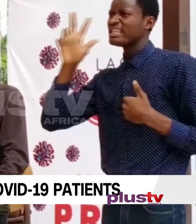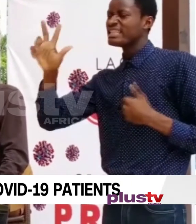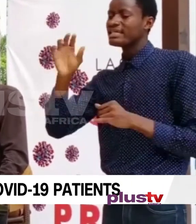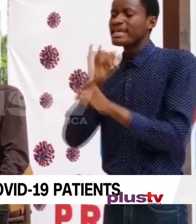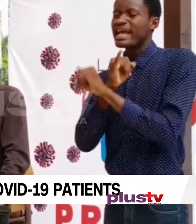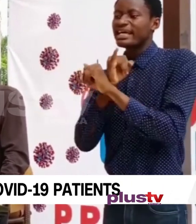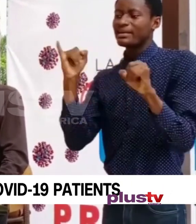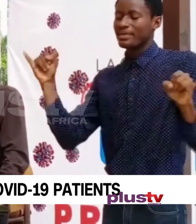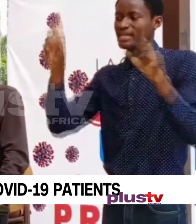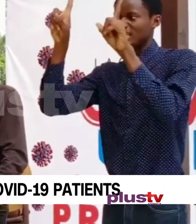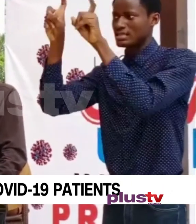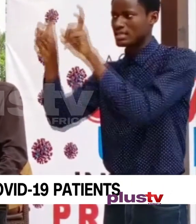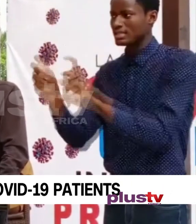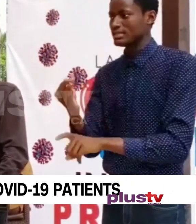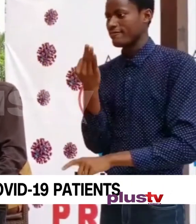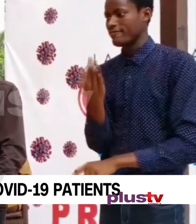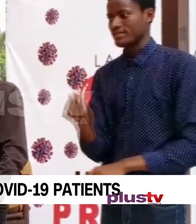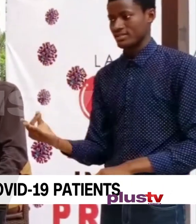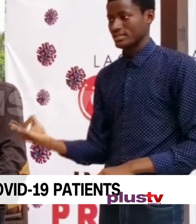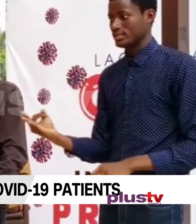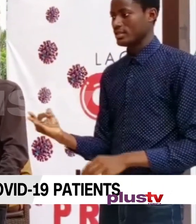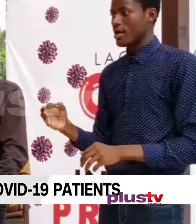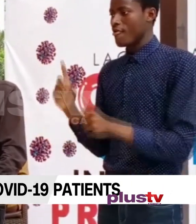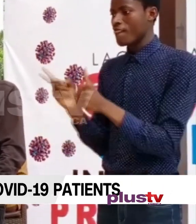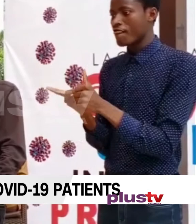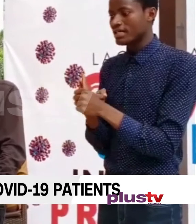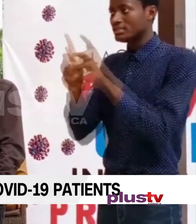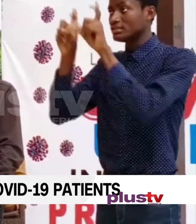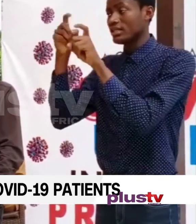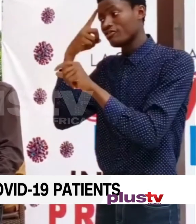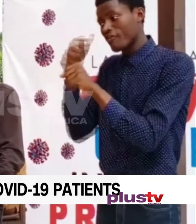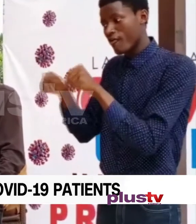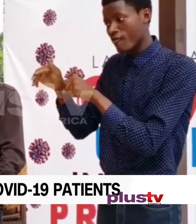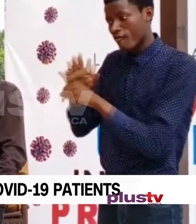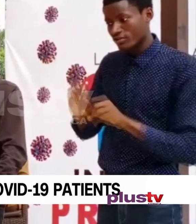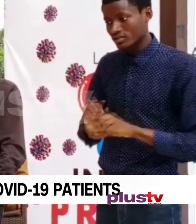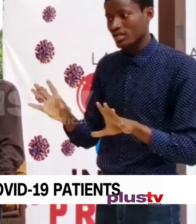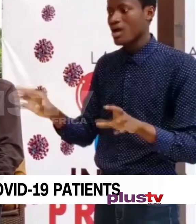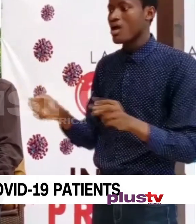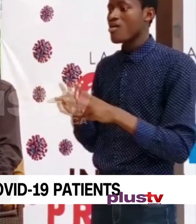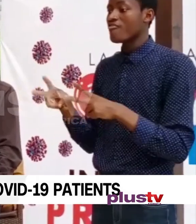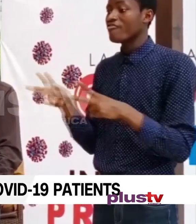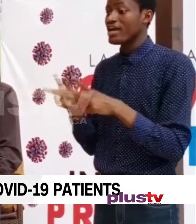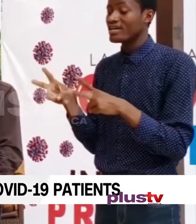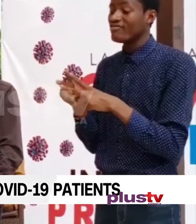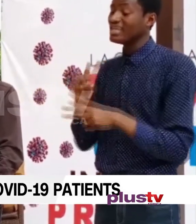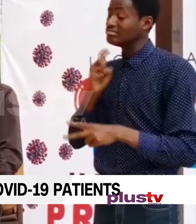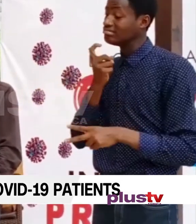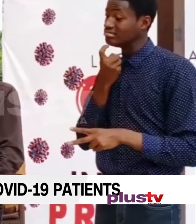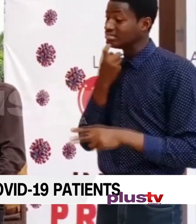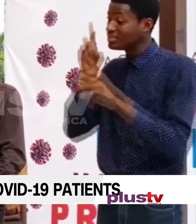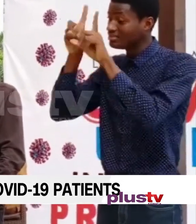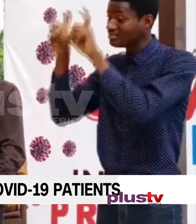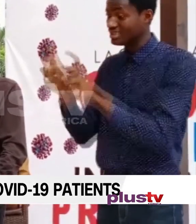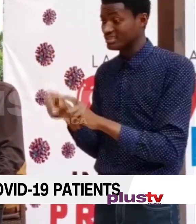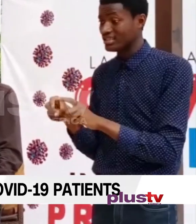independent testing facilities. The test for COVID-19 is a very complicated test,